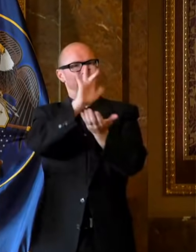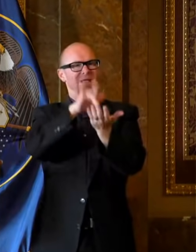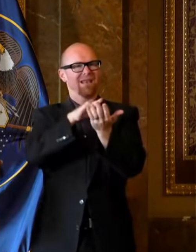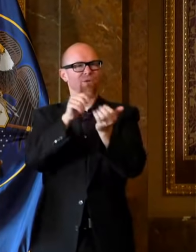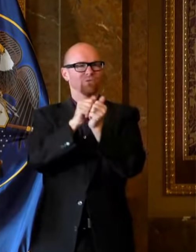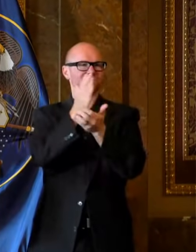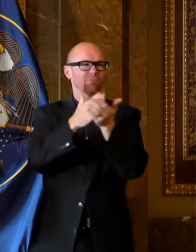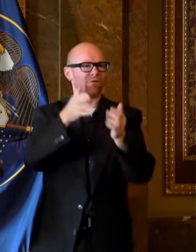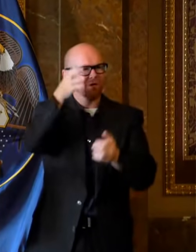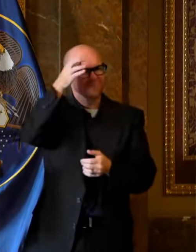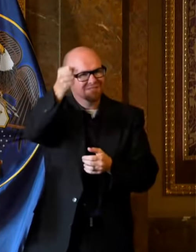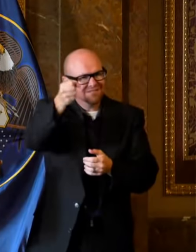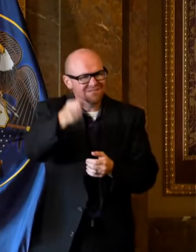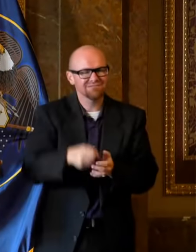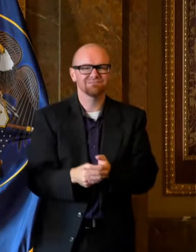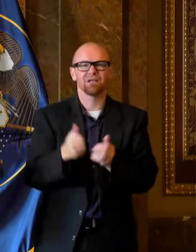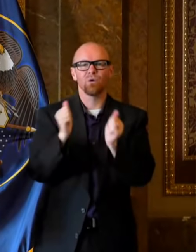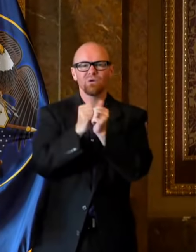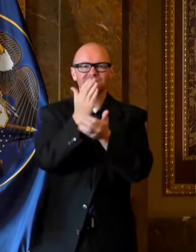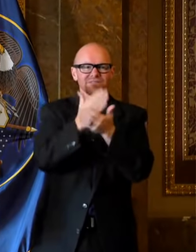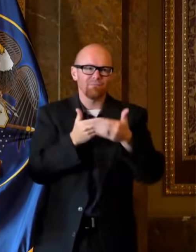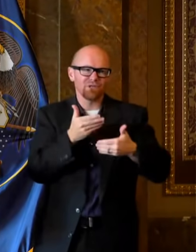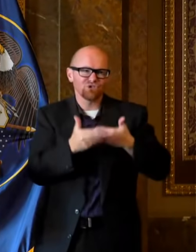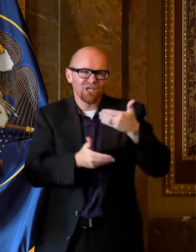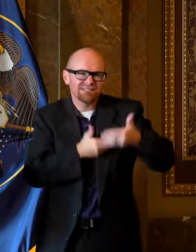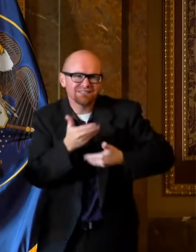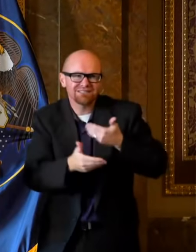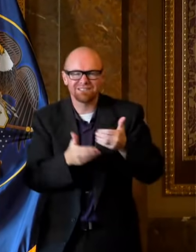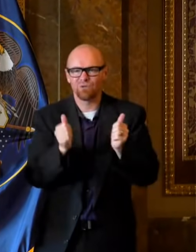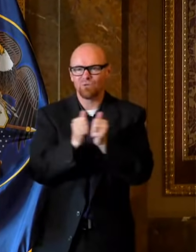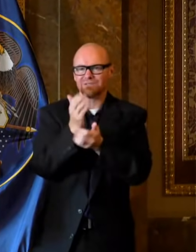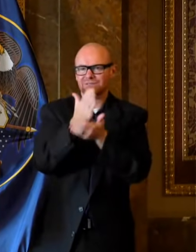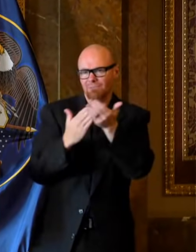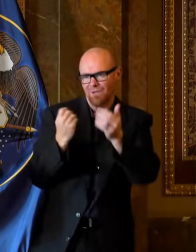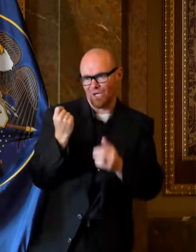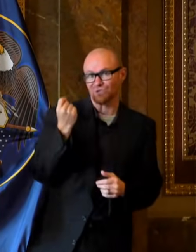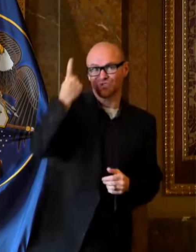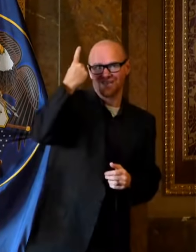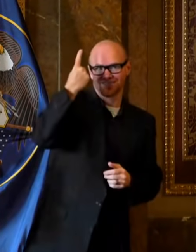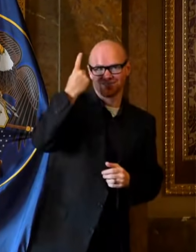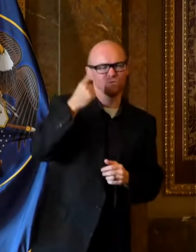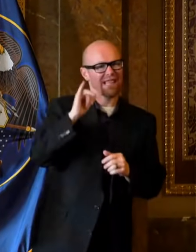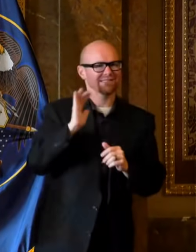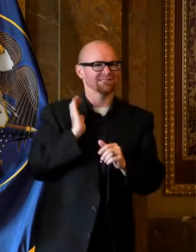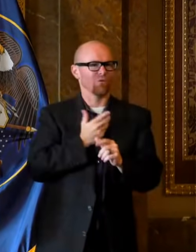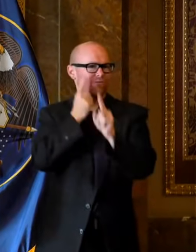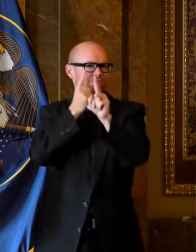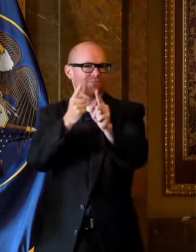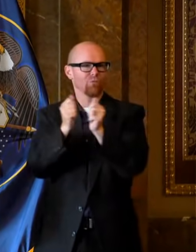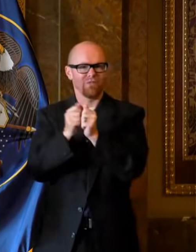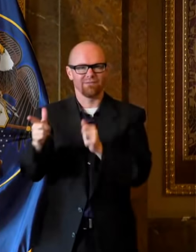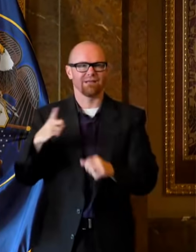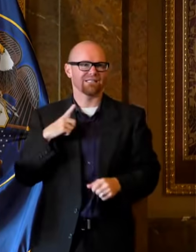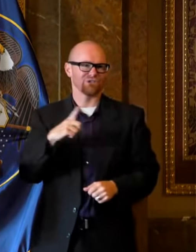nuance, a little bit of grace, and a little bit of understanding. And that's what we're going to try to bring to the legislature.